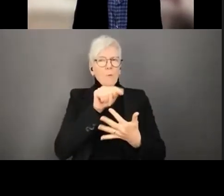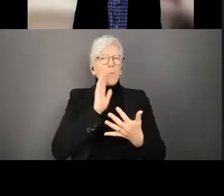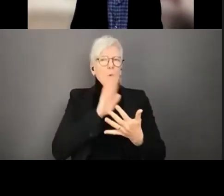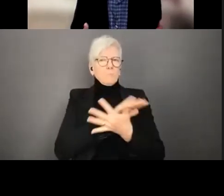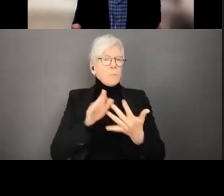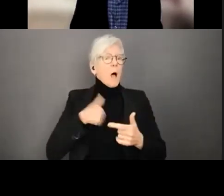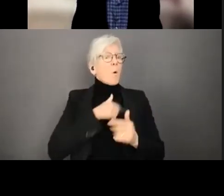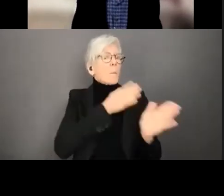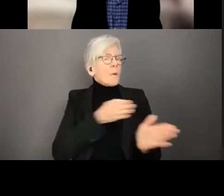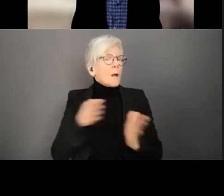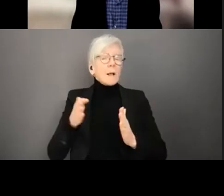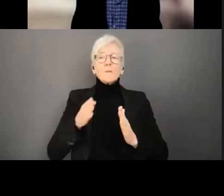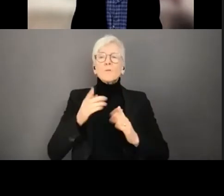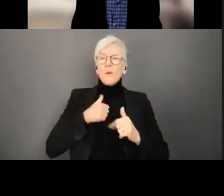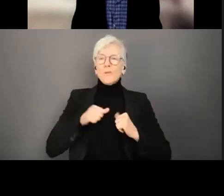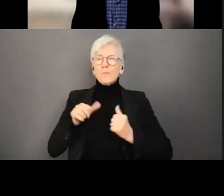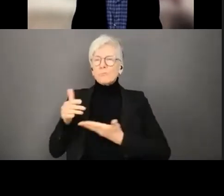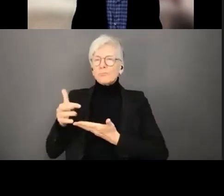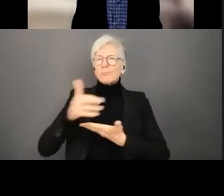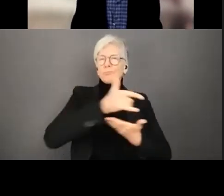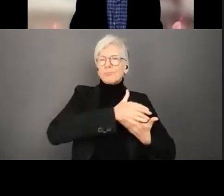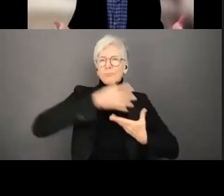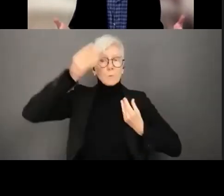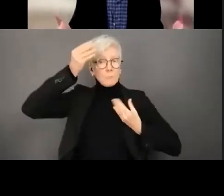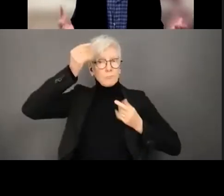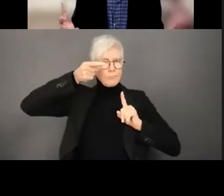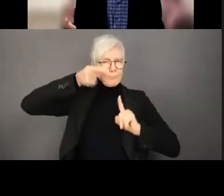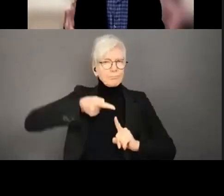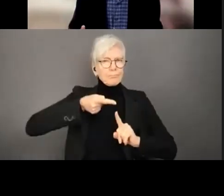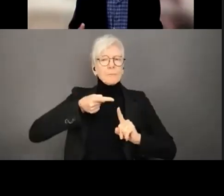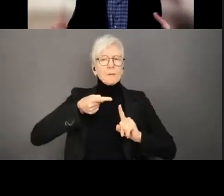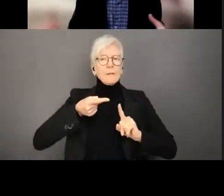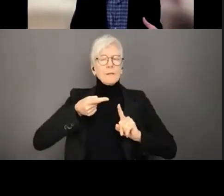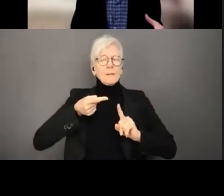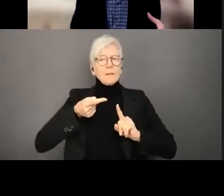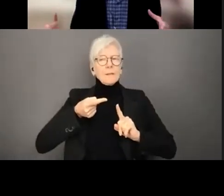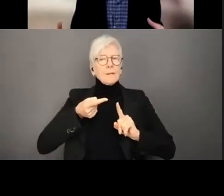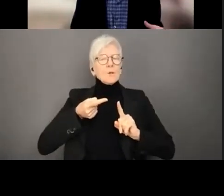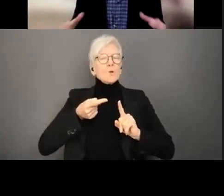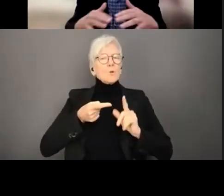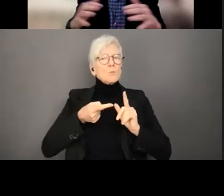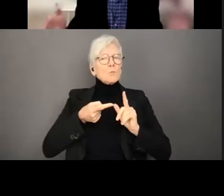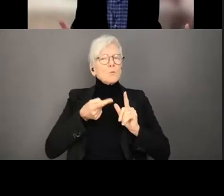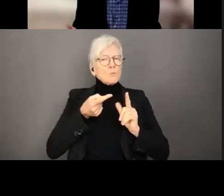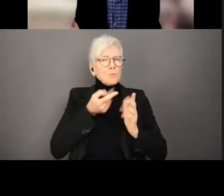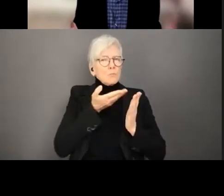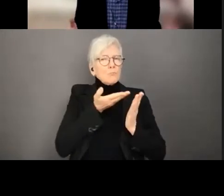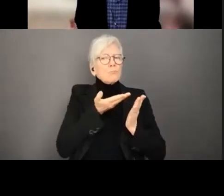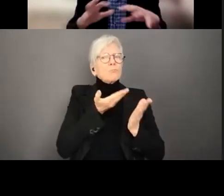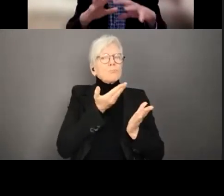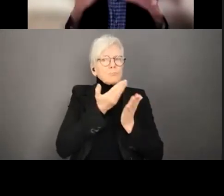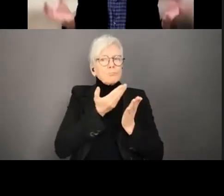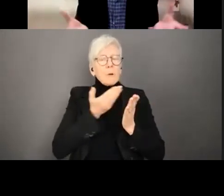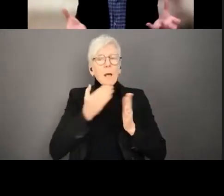try and get baseline data to see how the institutions perceive ageism within